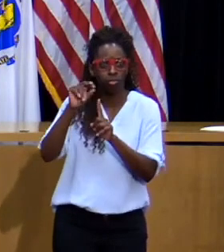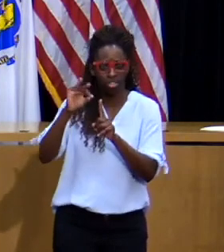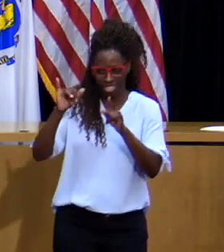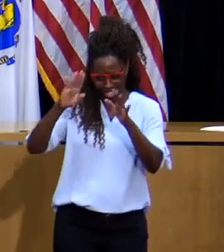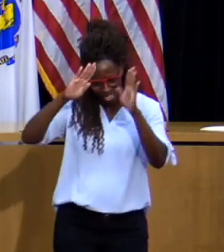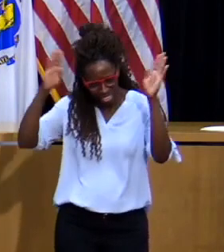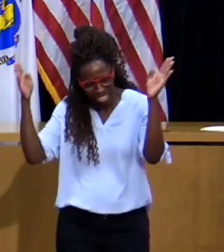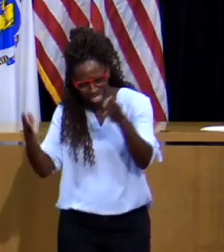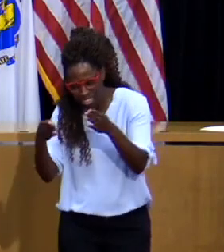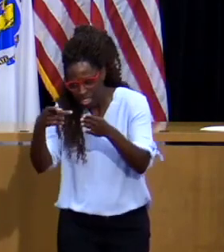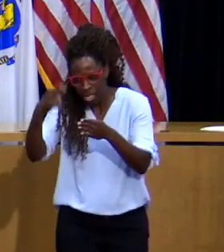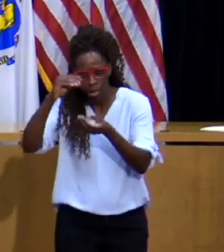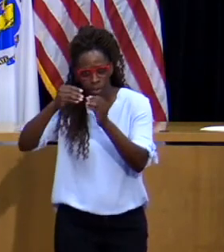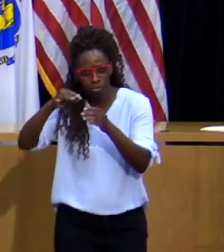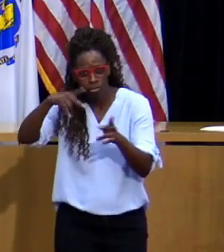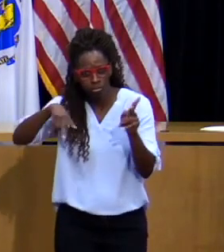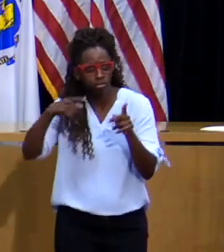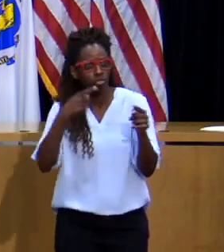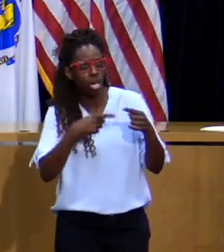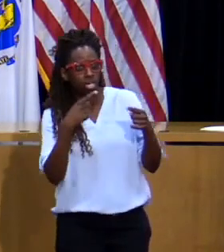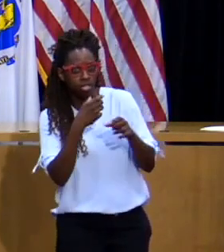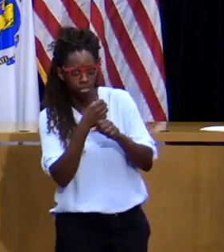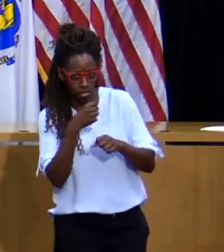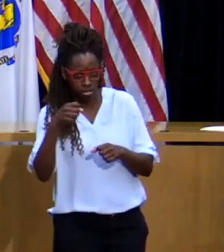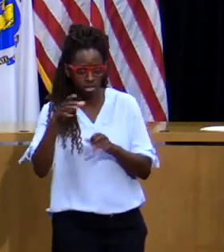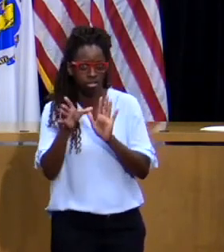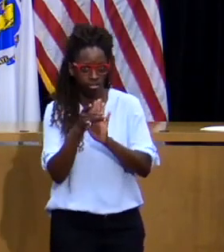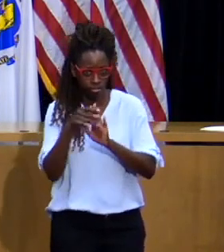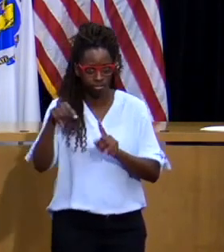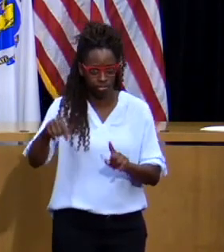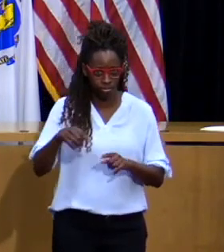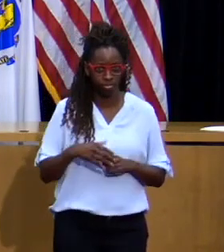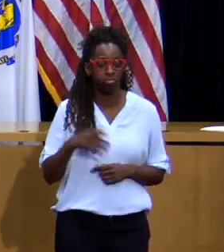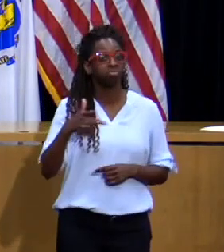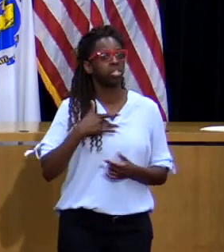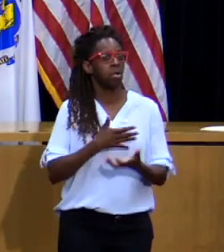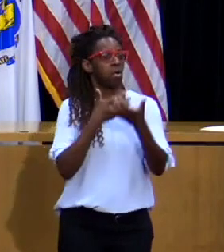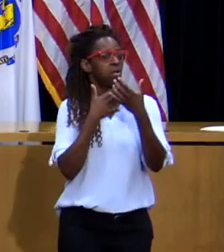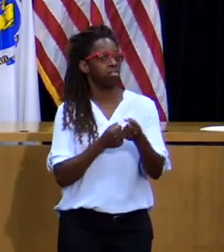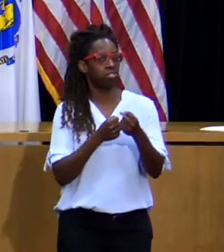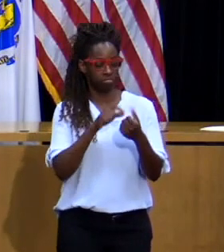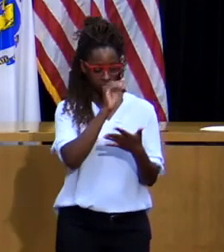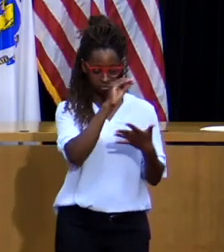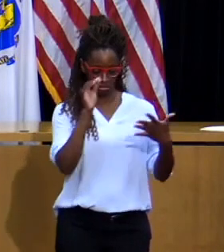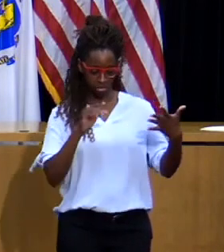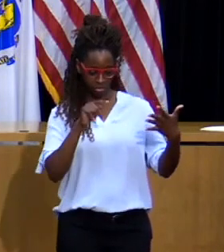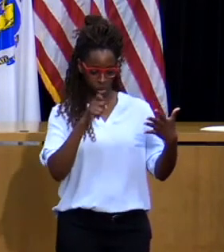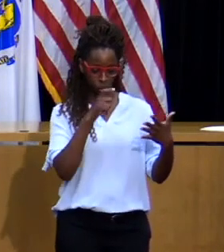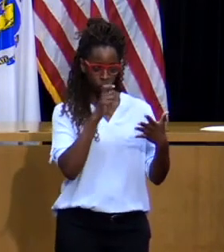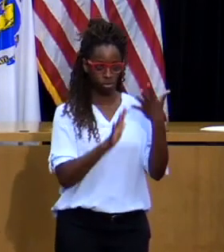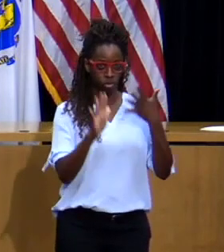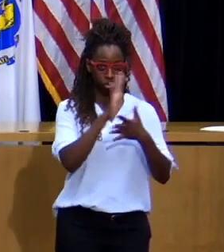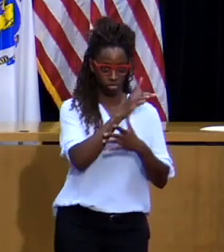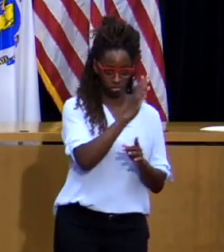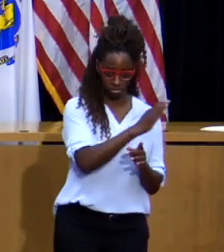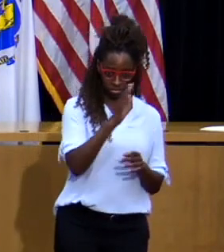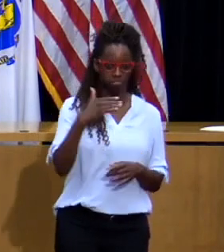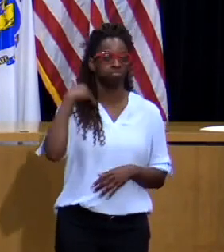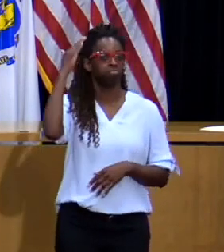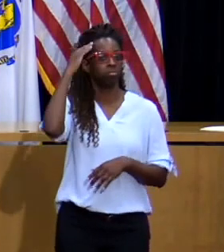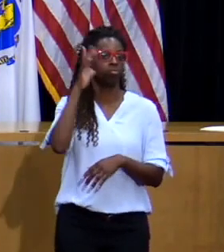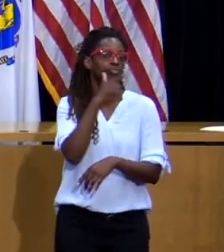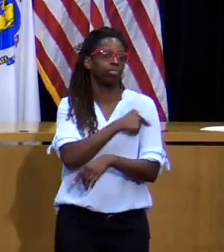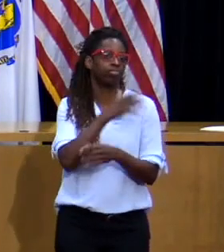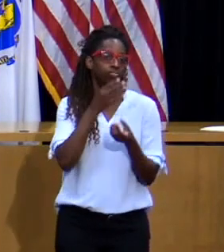communities to ensure that they have confidence in a vaccine and know where to get vaccinated. We will have much more to